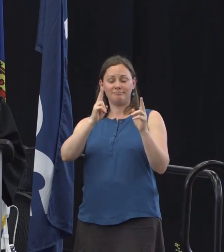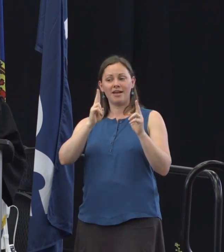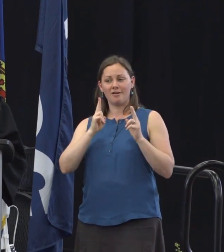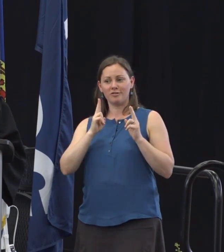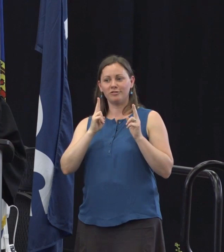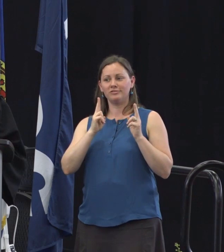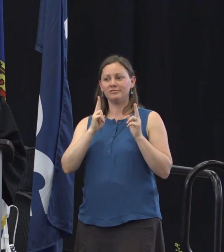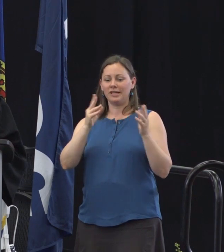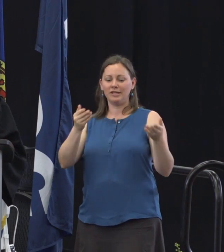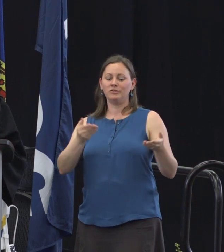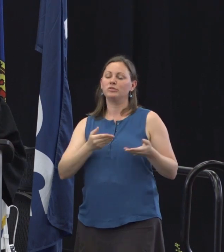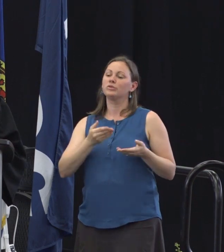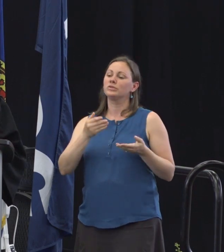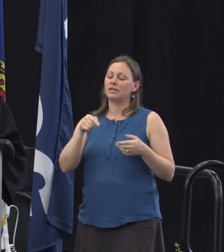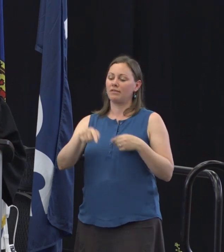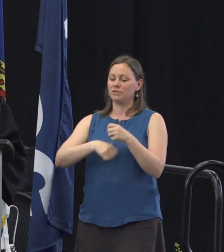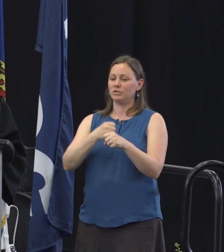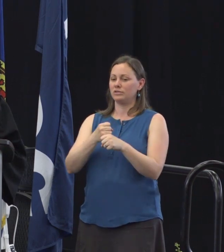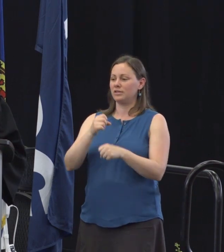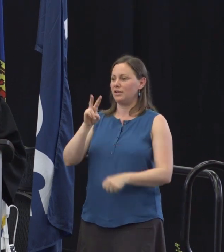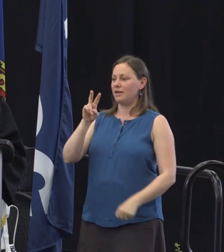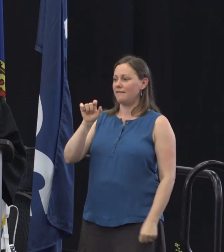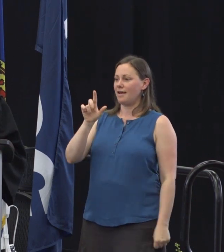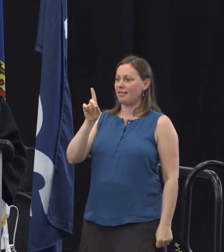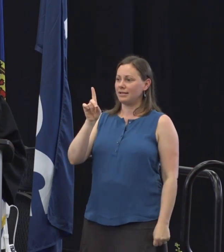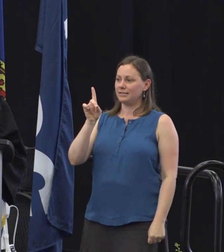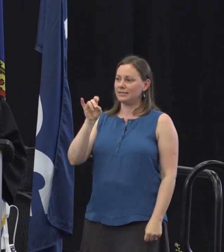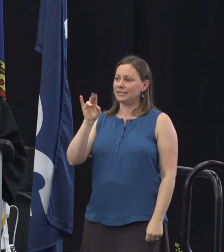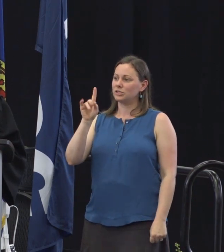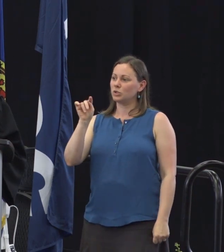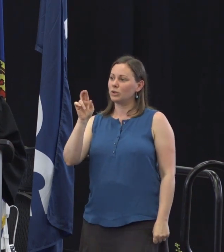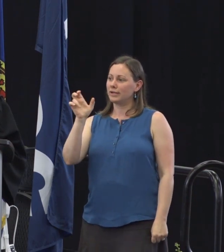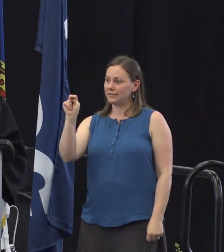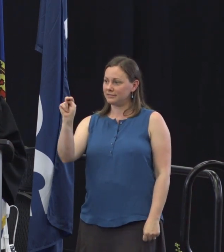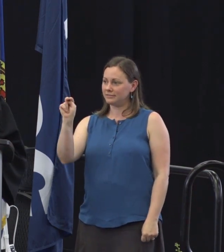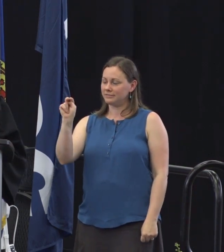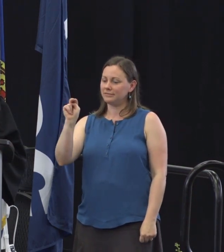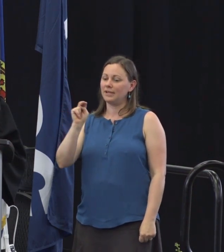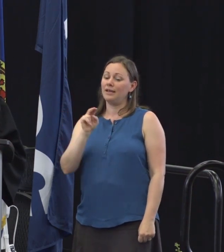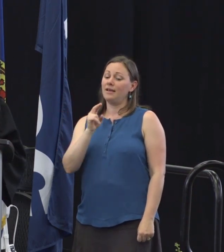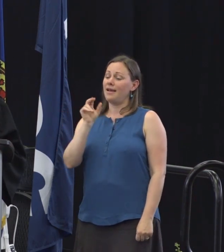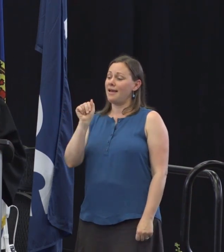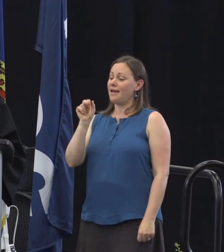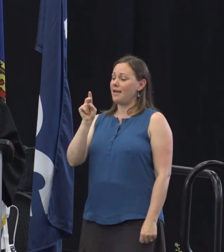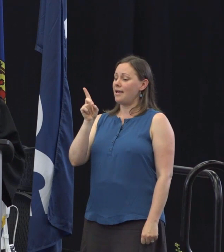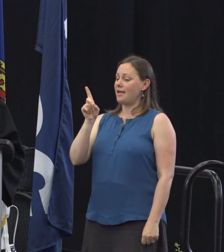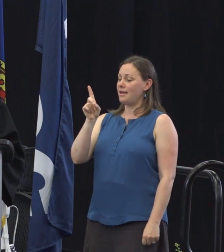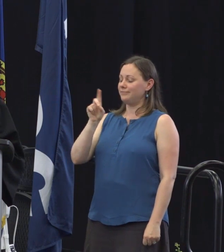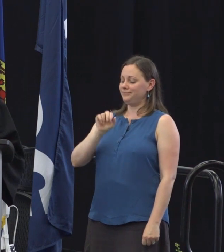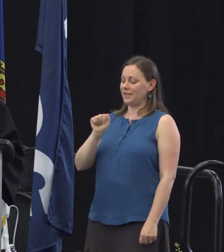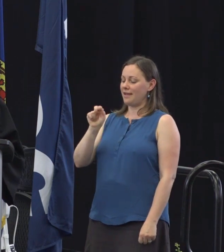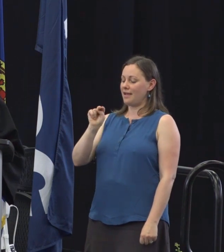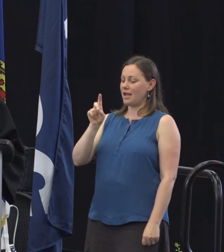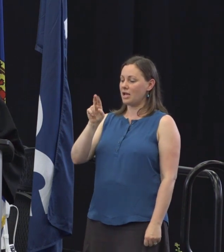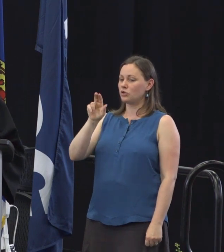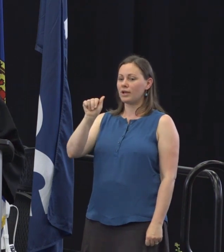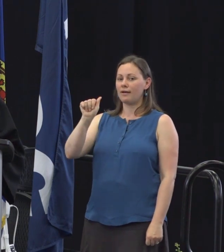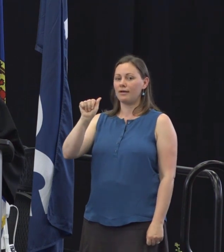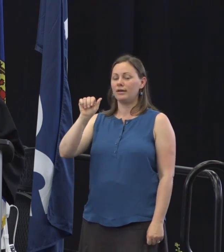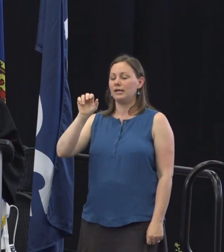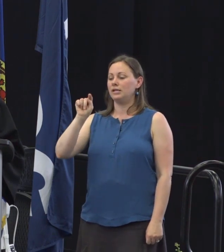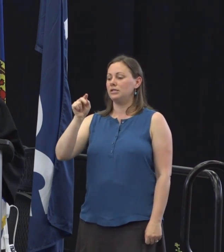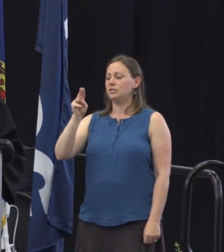valedictorian. Andrea Thomas was selected as the Waterfront Campus valedictorian and was chosen to represent